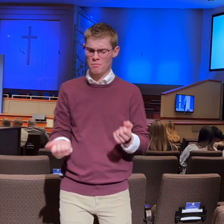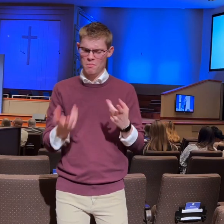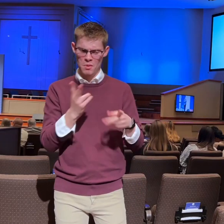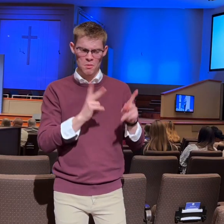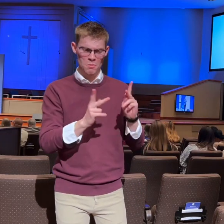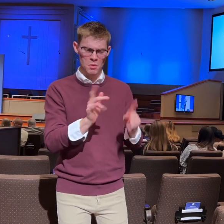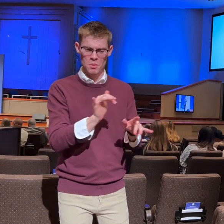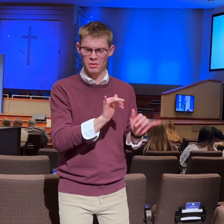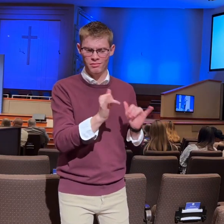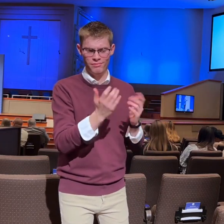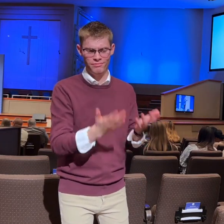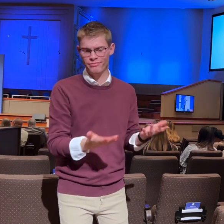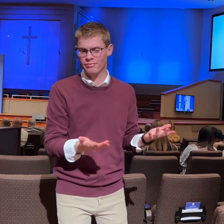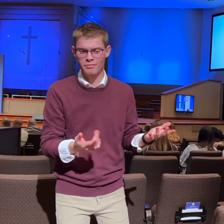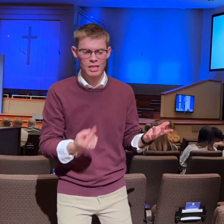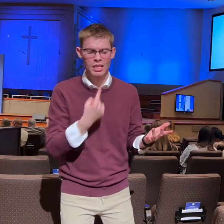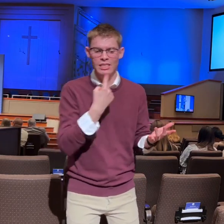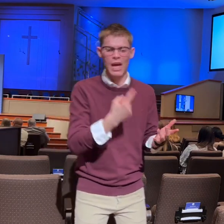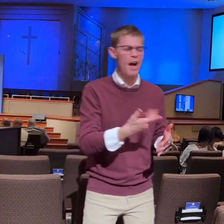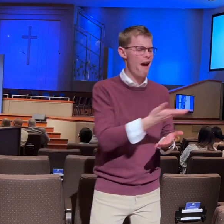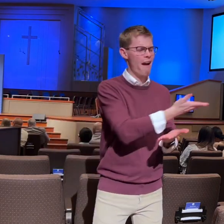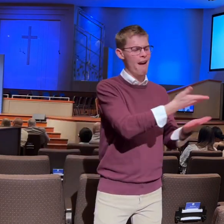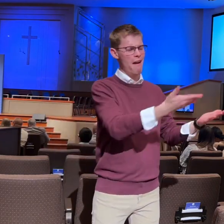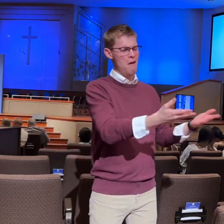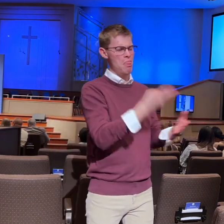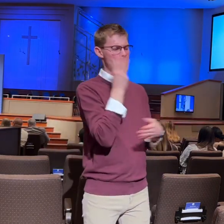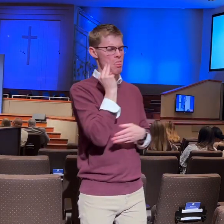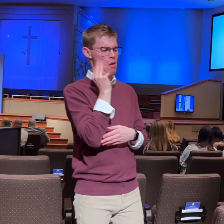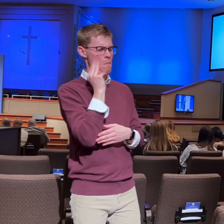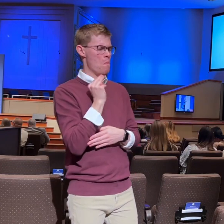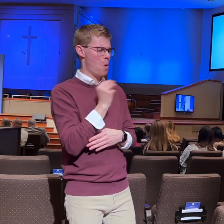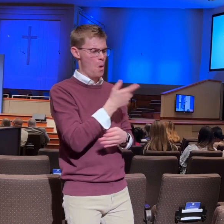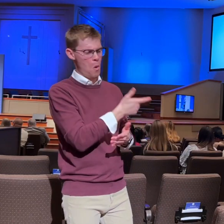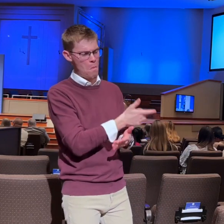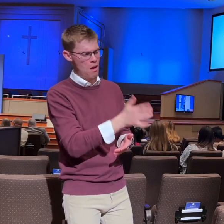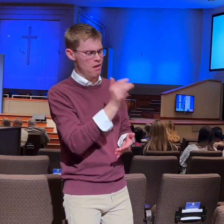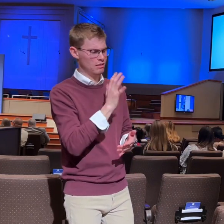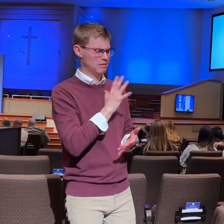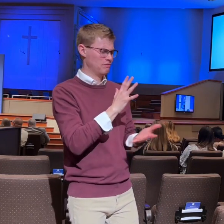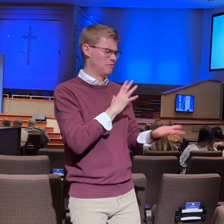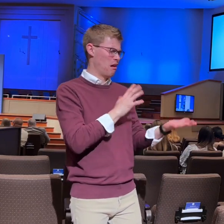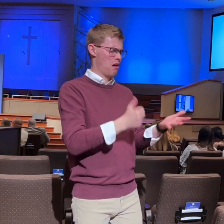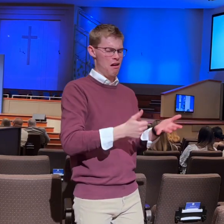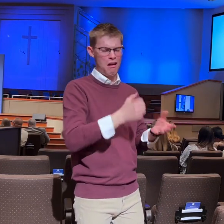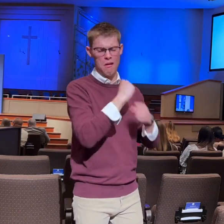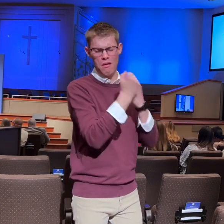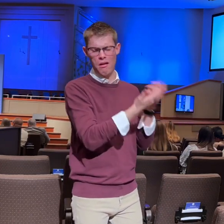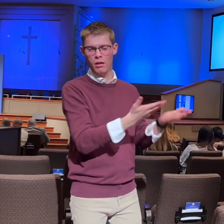Muslims I've ever met. This one here is great at this or that. There's a lot of this accolades like this.